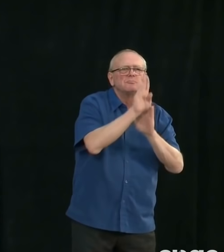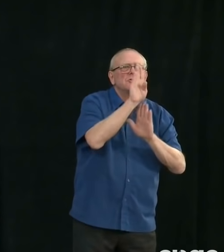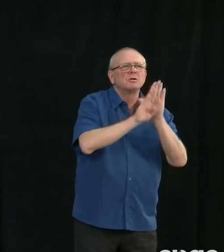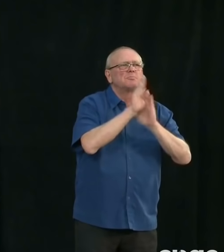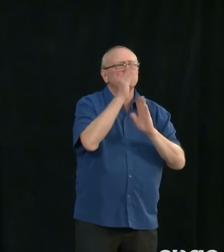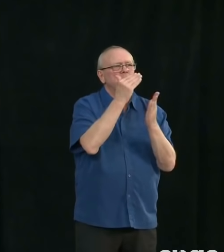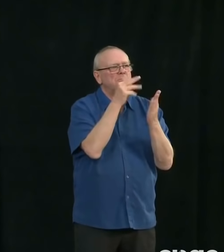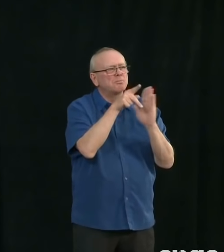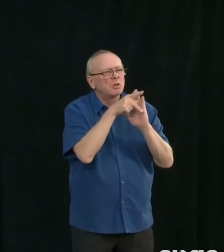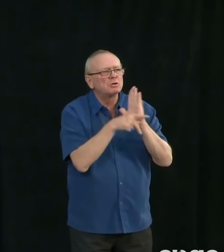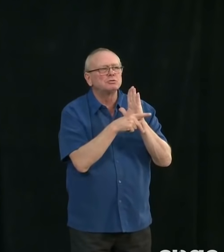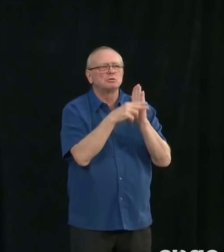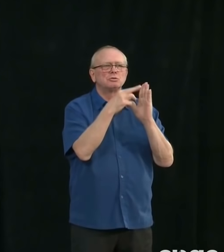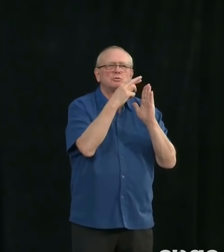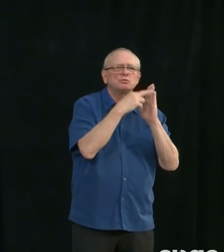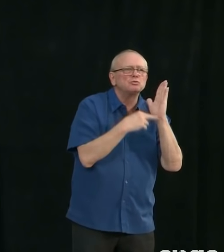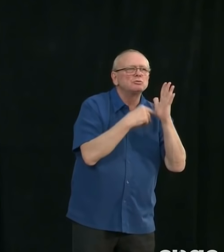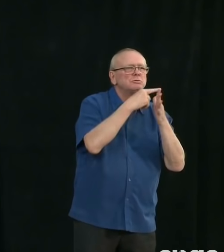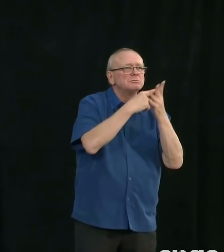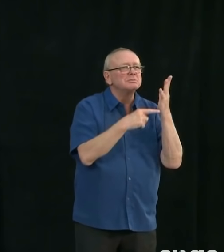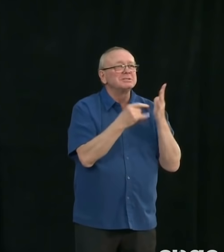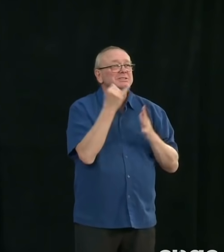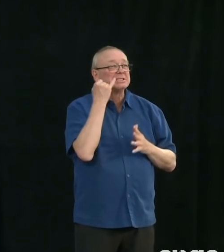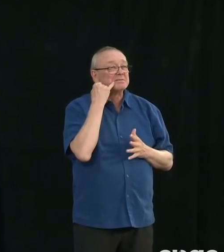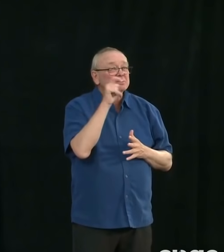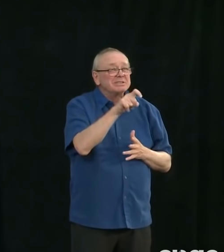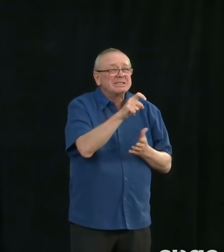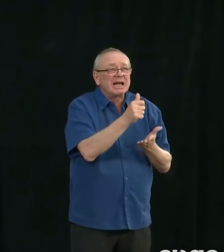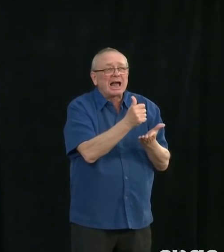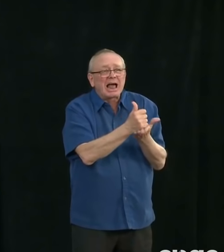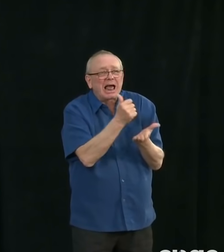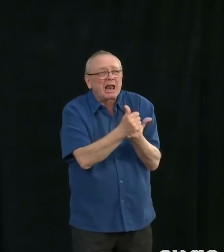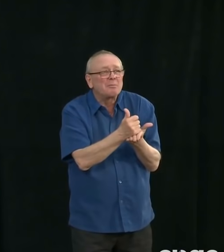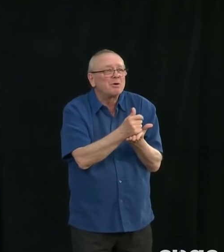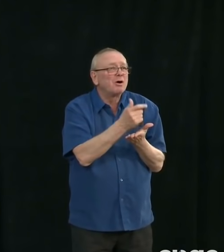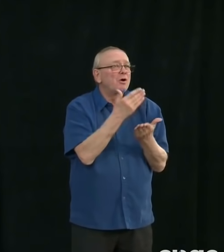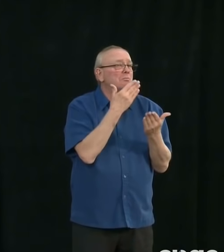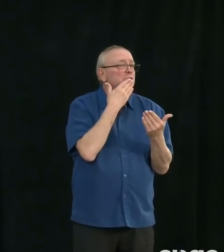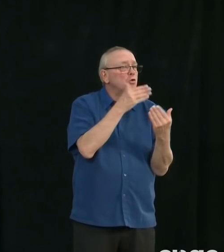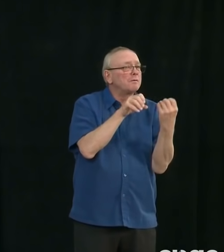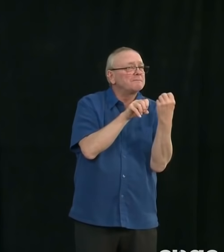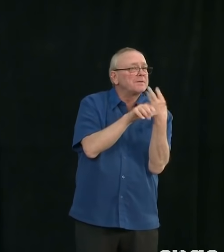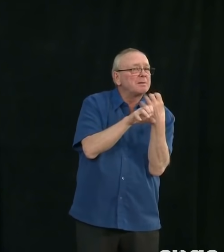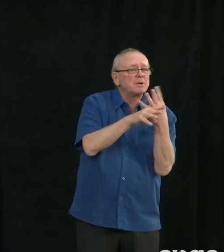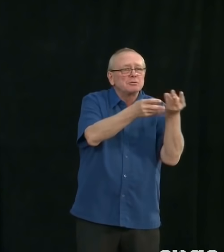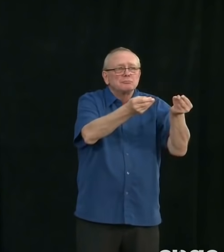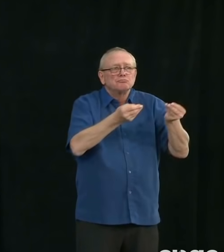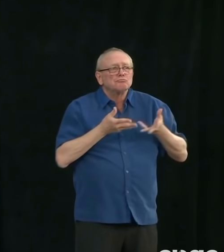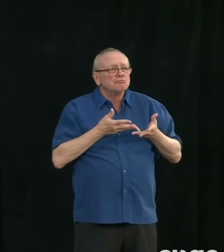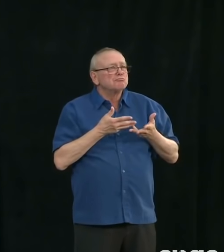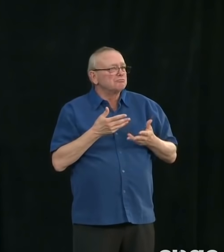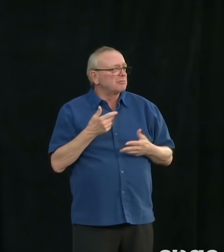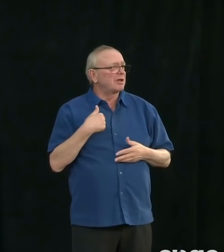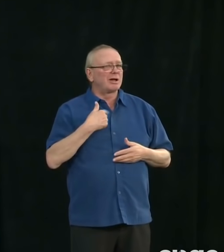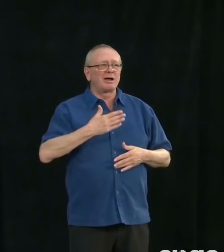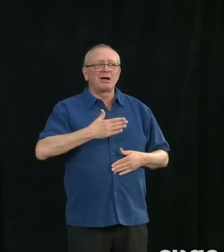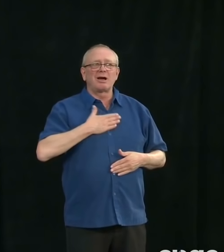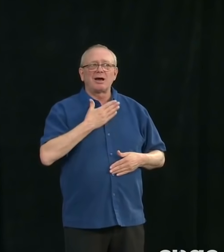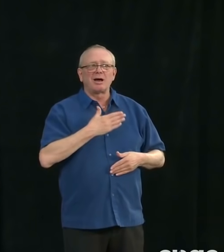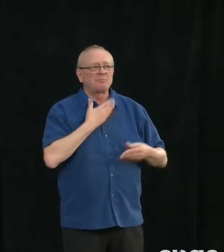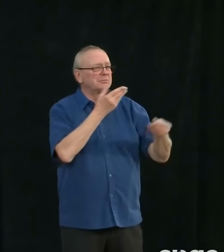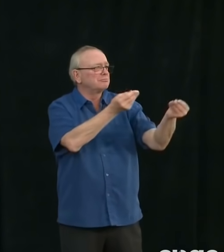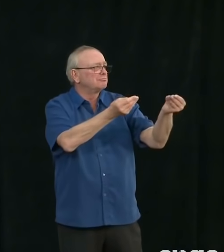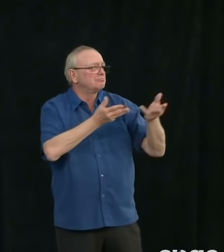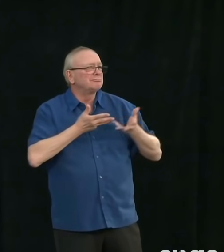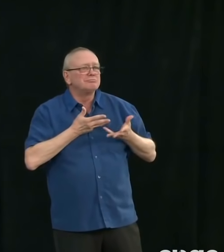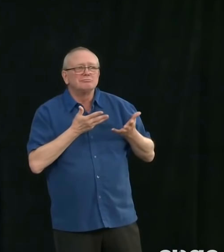in a different stage. We're happy to get that feedback from those folks and be able to work with them to see if we can help them be able to see